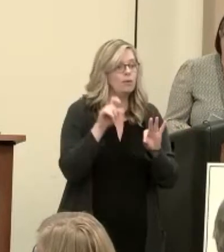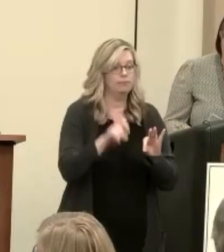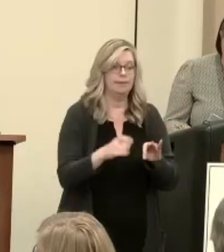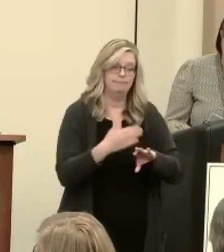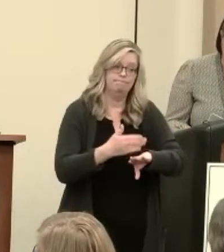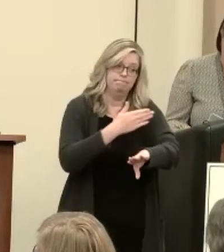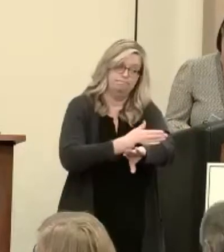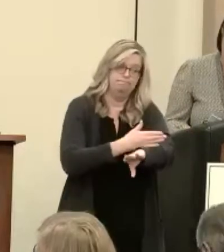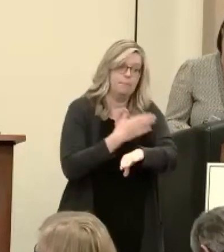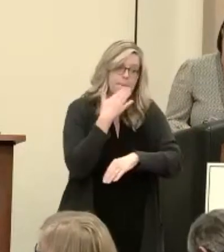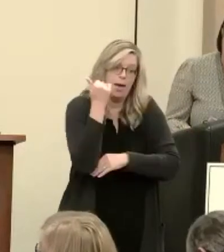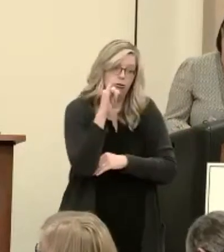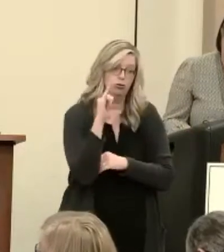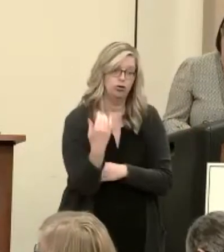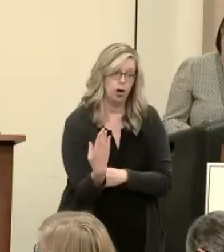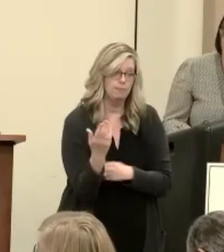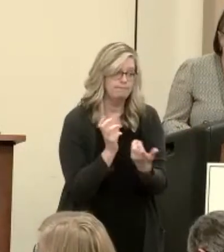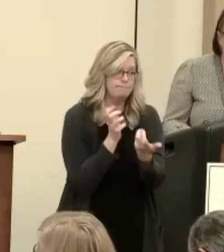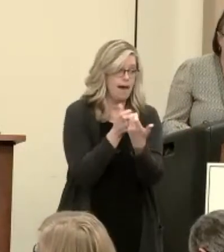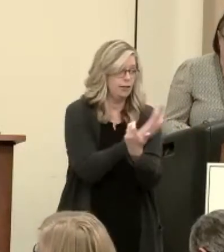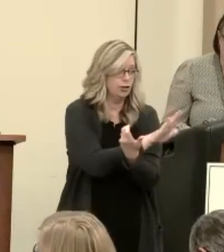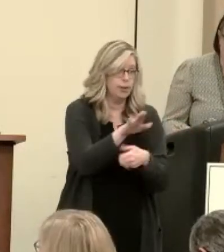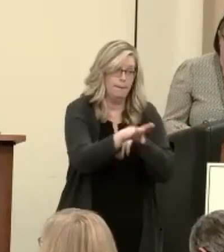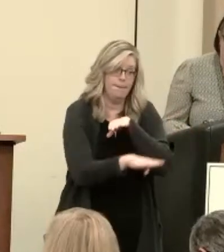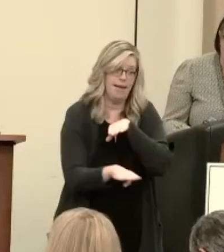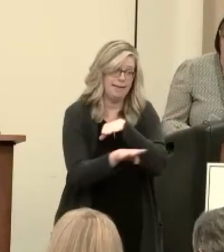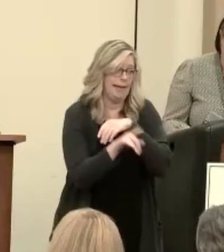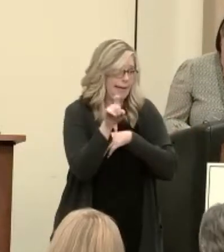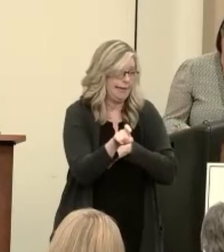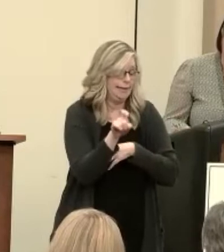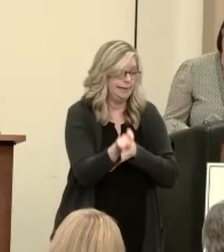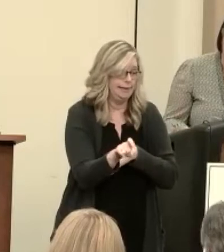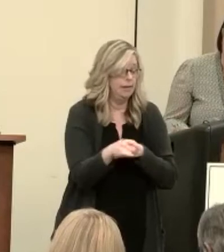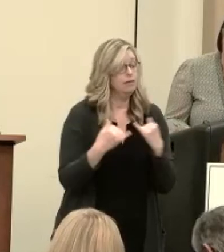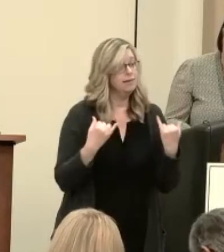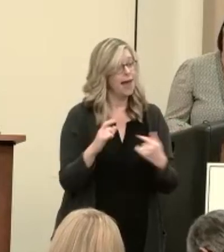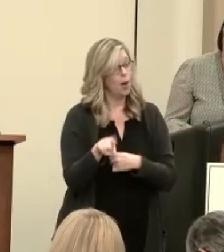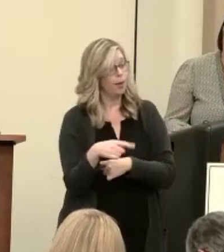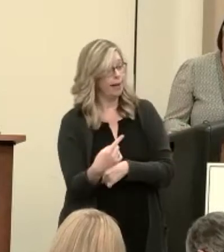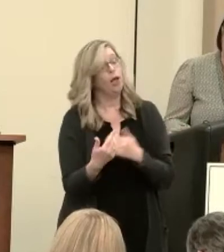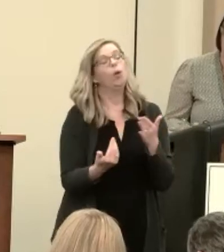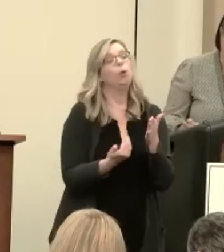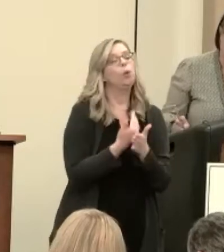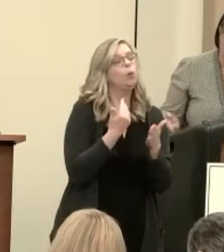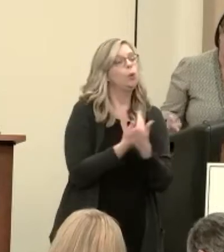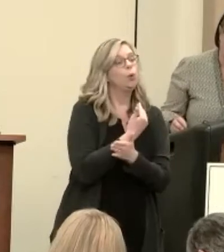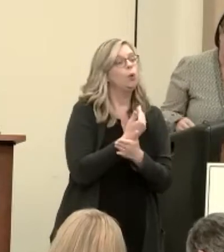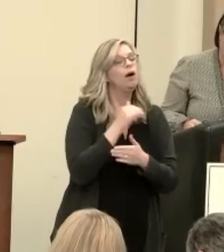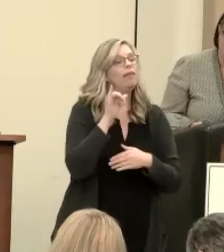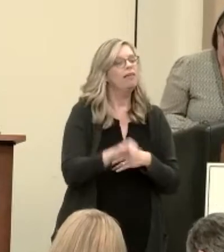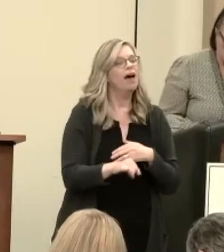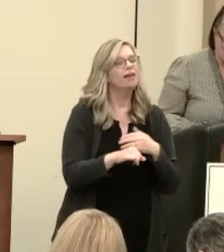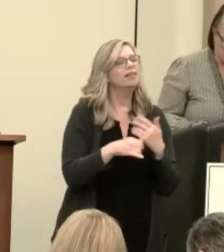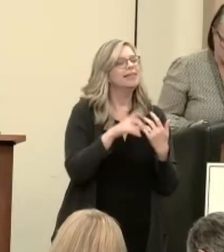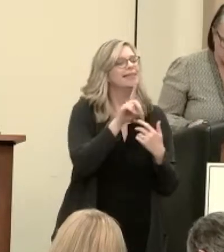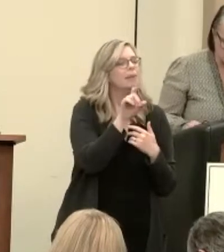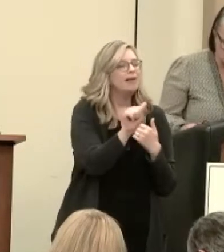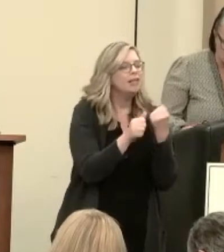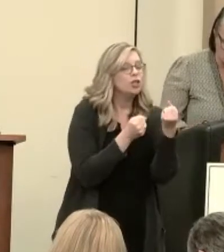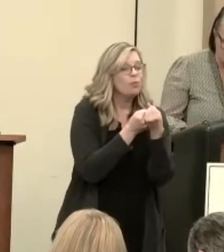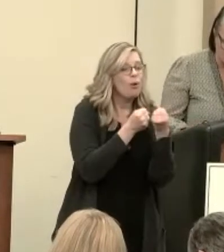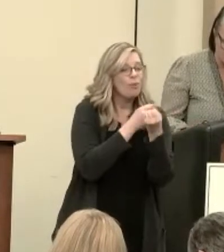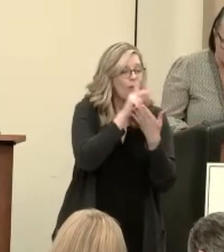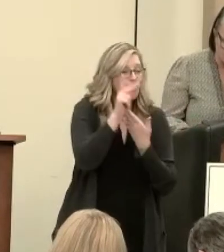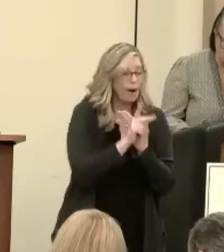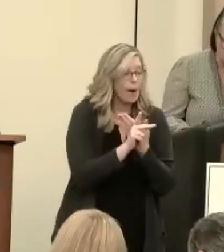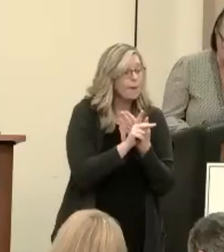most basic of needs. And there are some things in the works. There is a newly launched provincial disability support program. Persons who